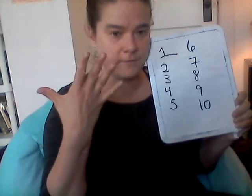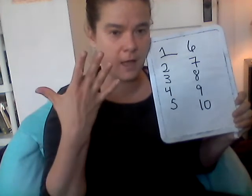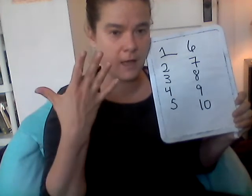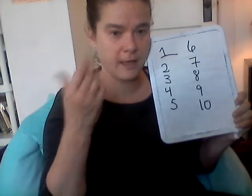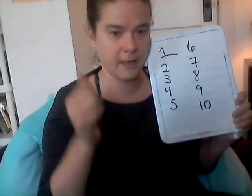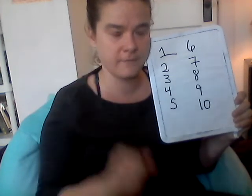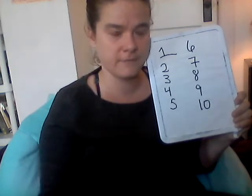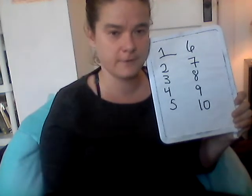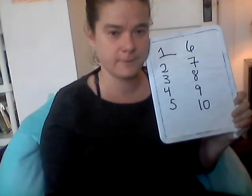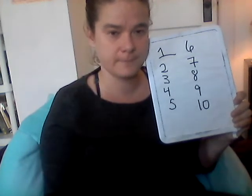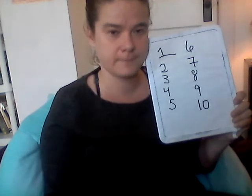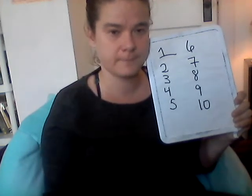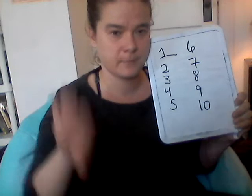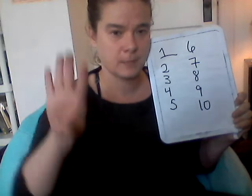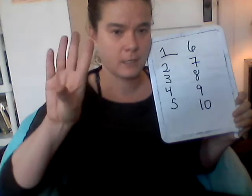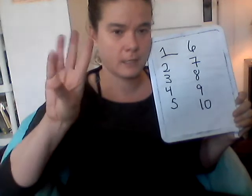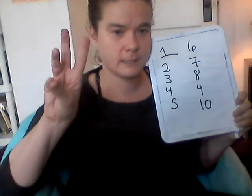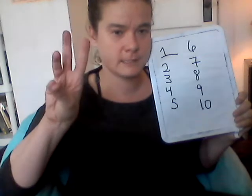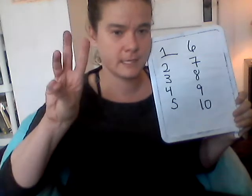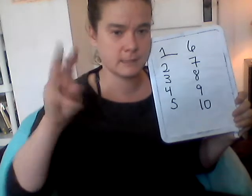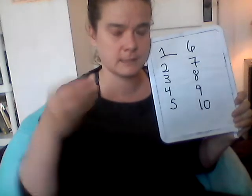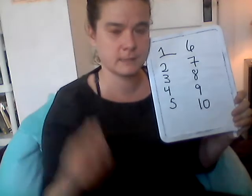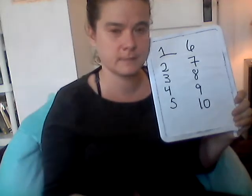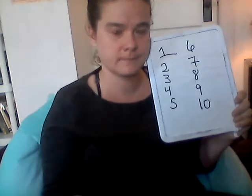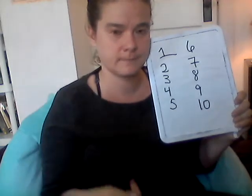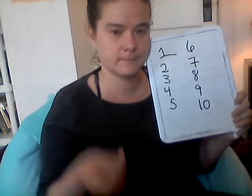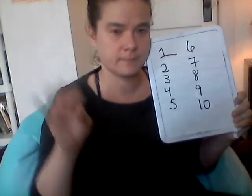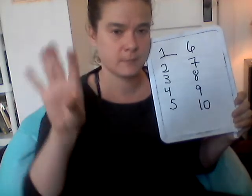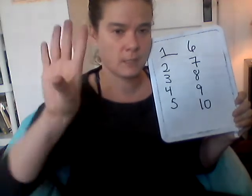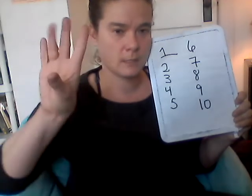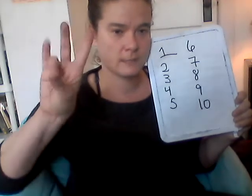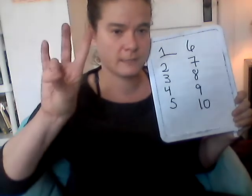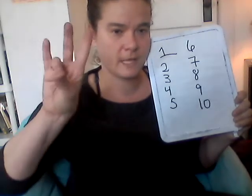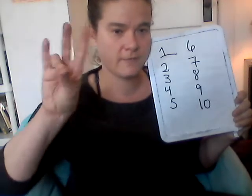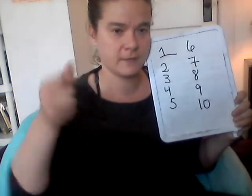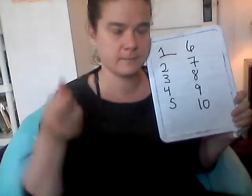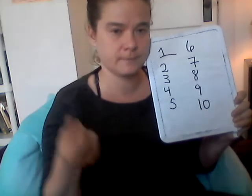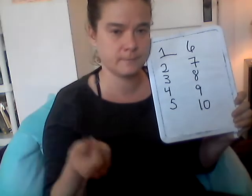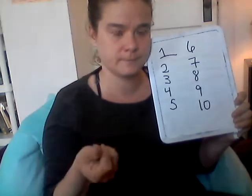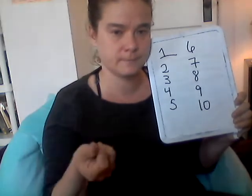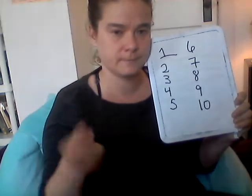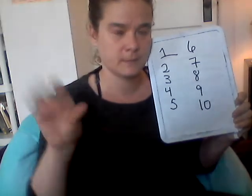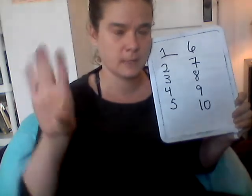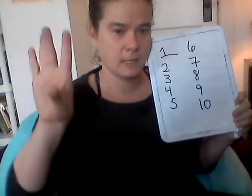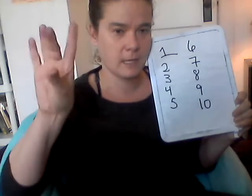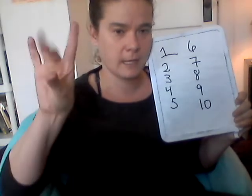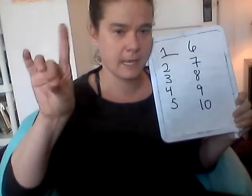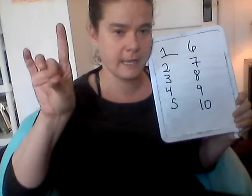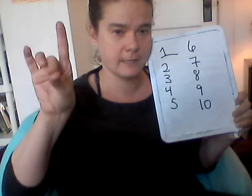five, six, seven, eight,